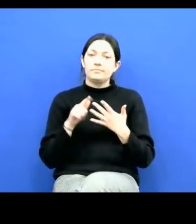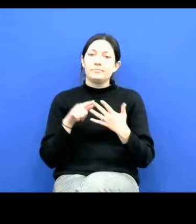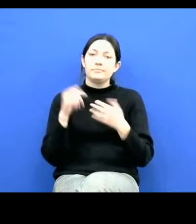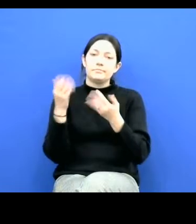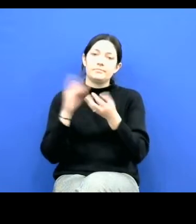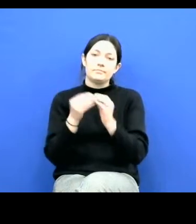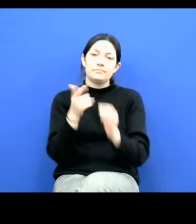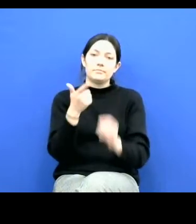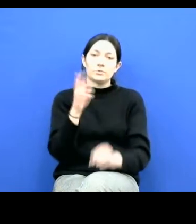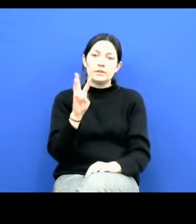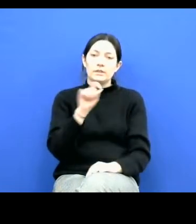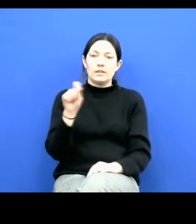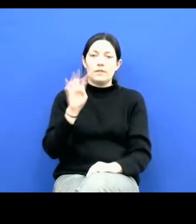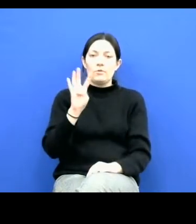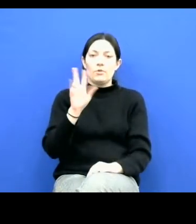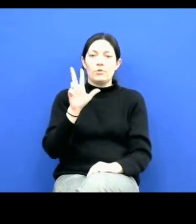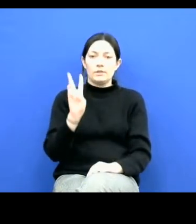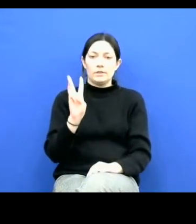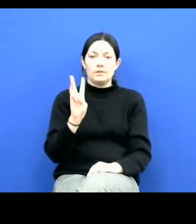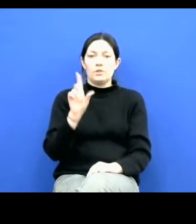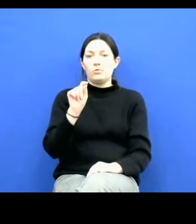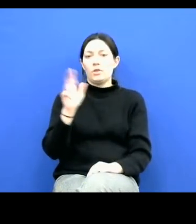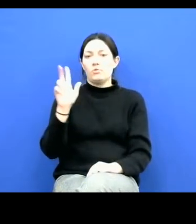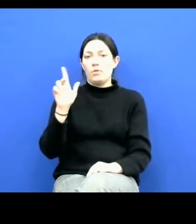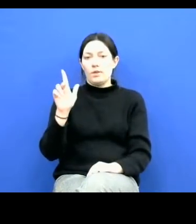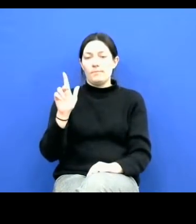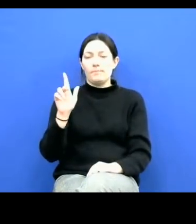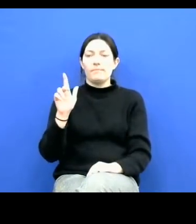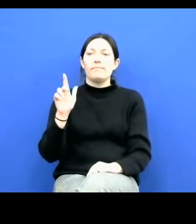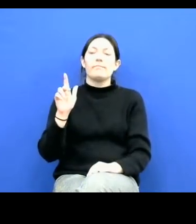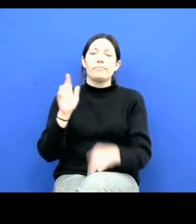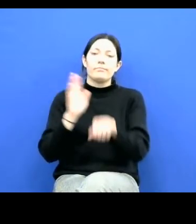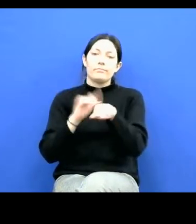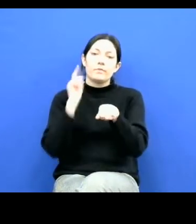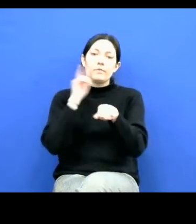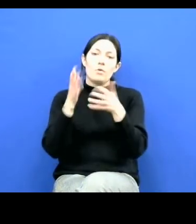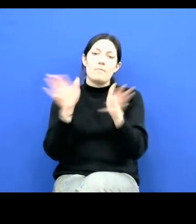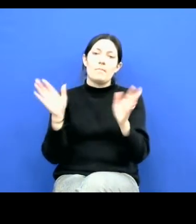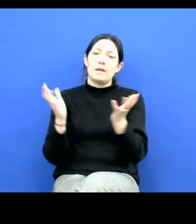resolution 26-436, 2023.